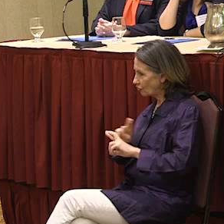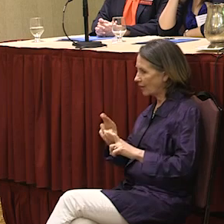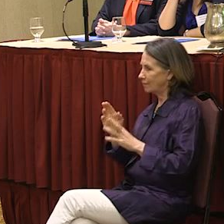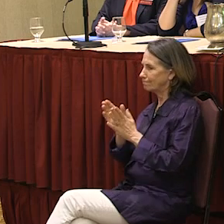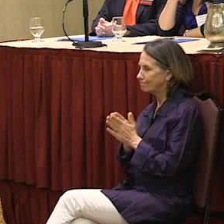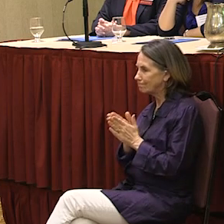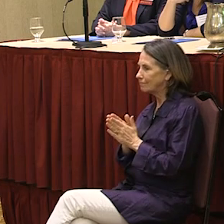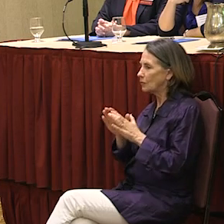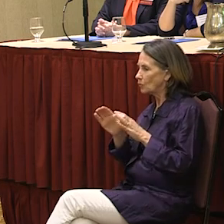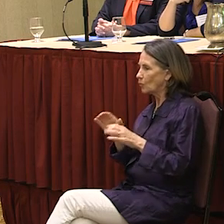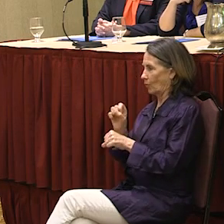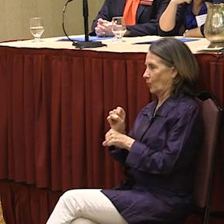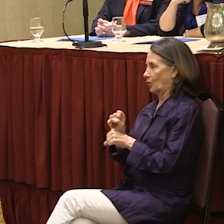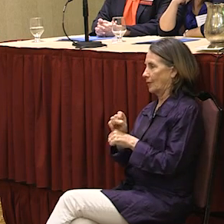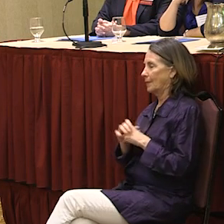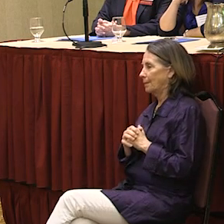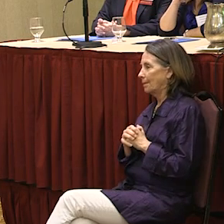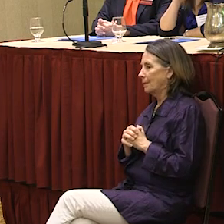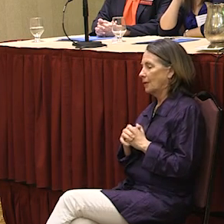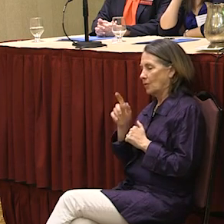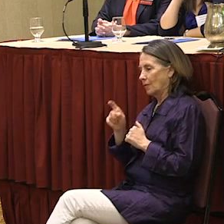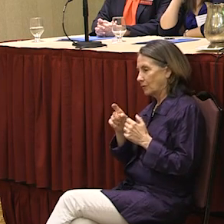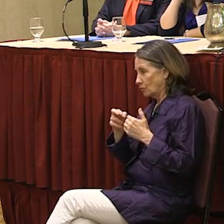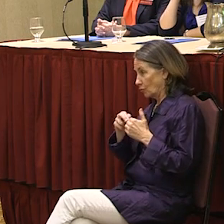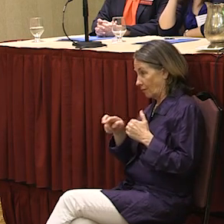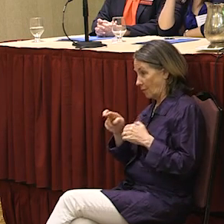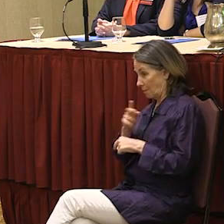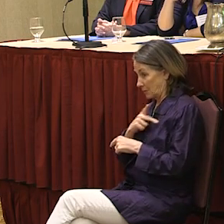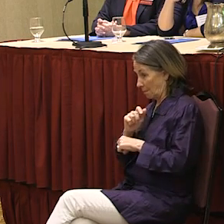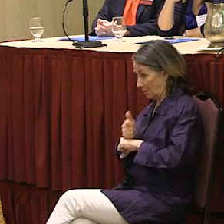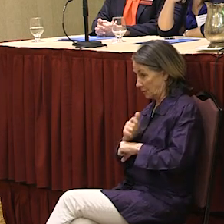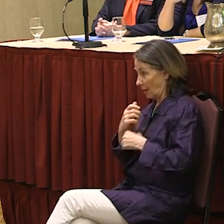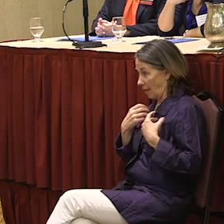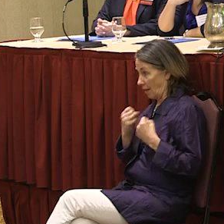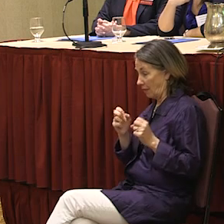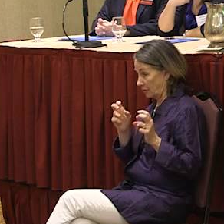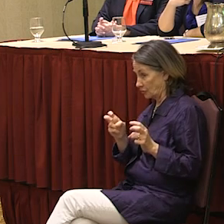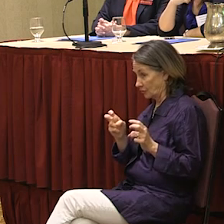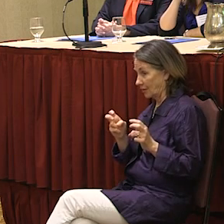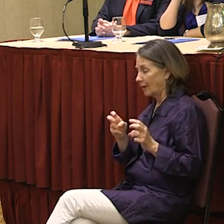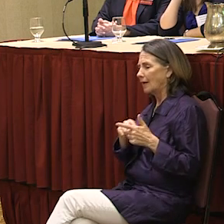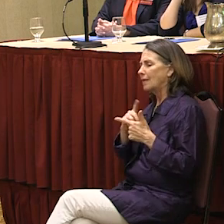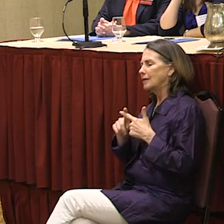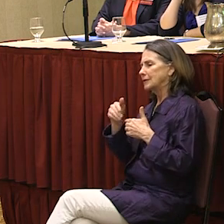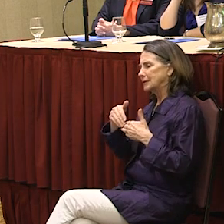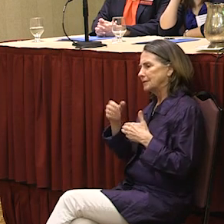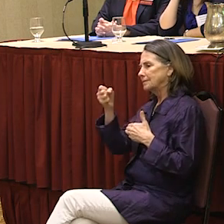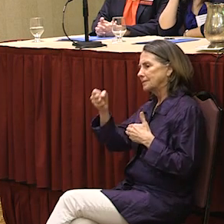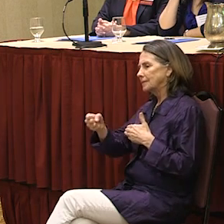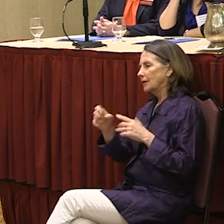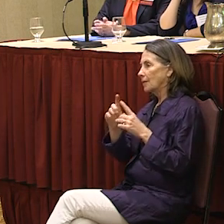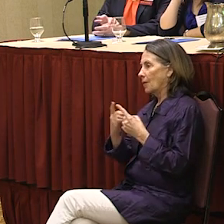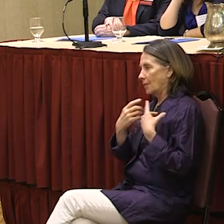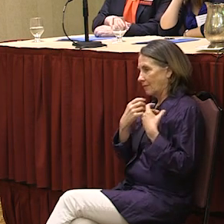to do this type of program. So you want to refer your patient based on the health concern. Then you send it over to the Department